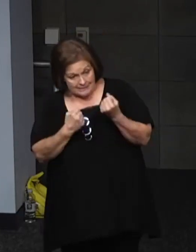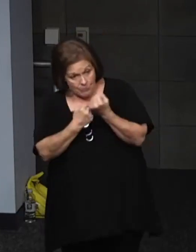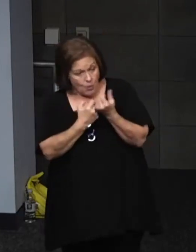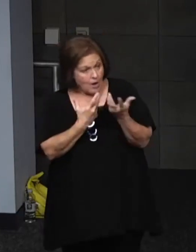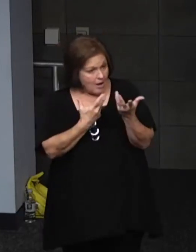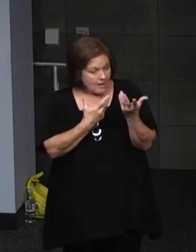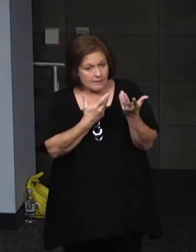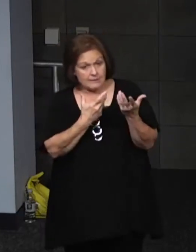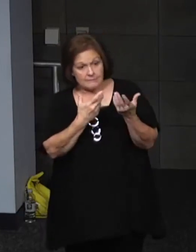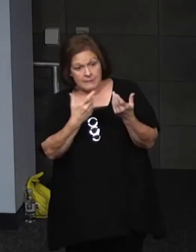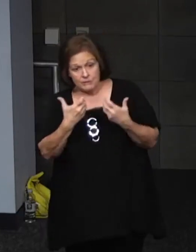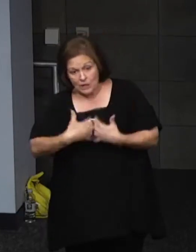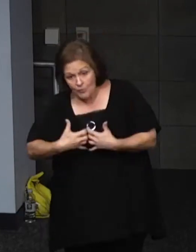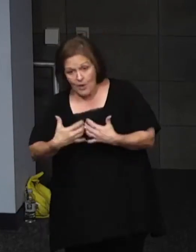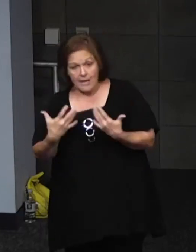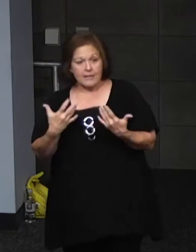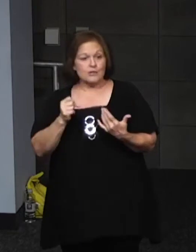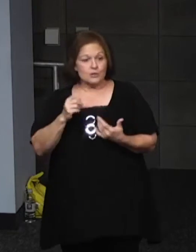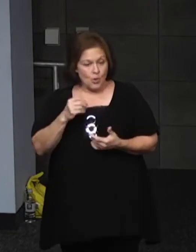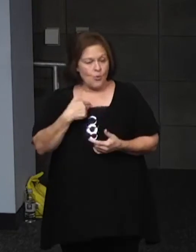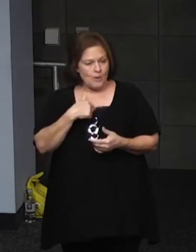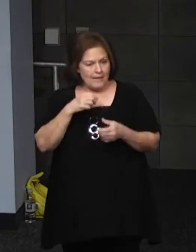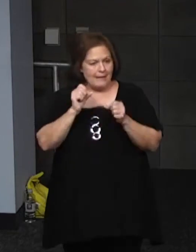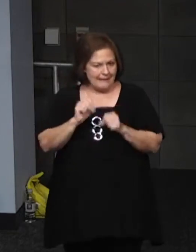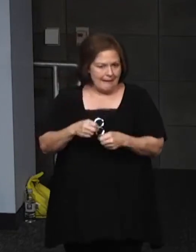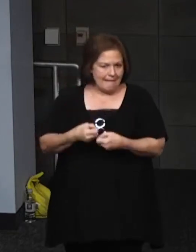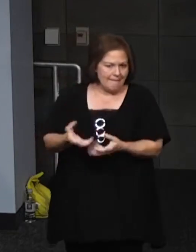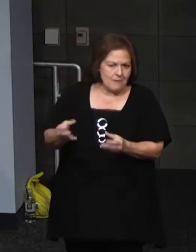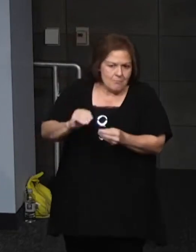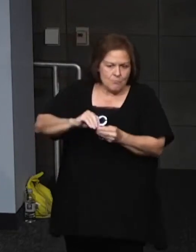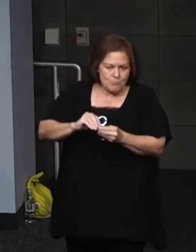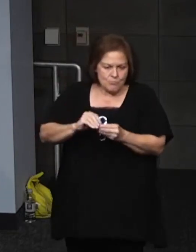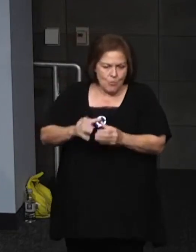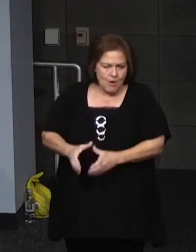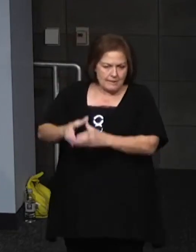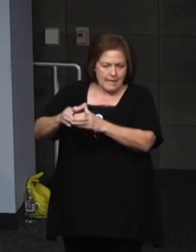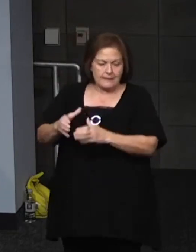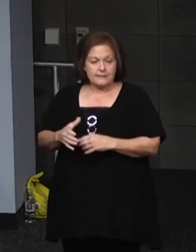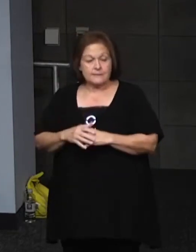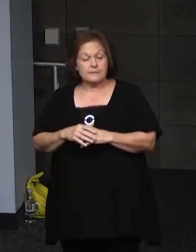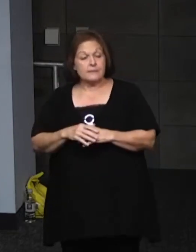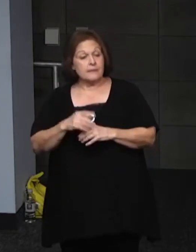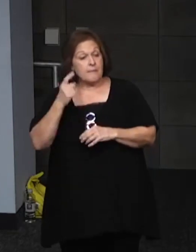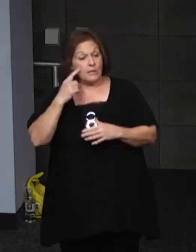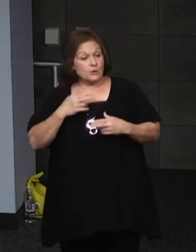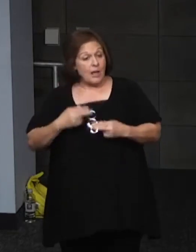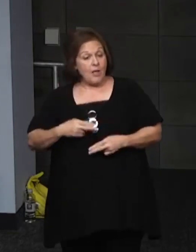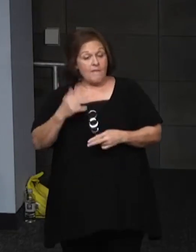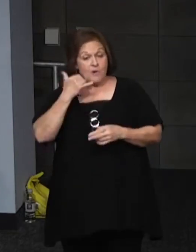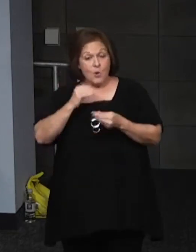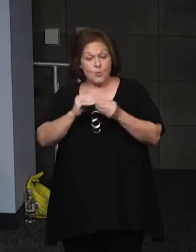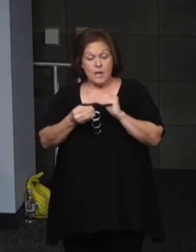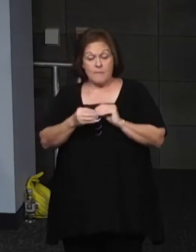get them generators so we can start producing more oxygen for people. Finally, the mental health phone number